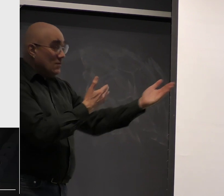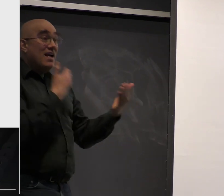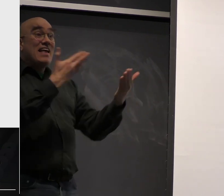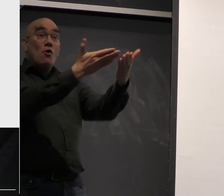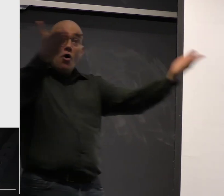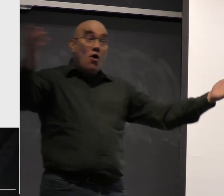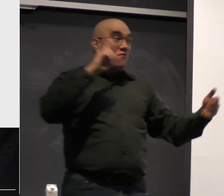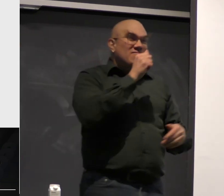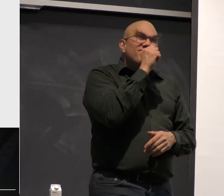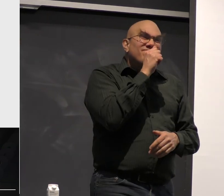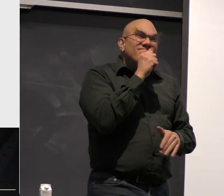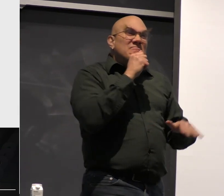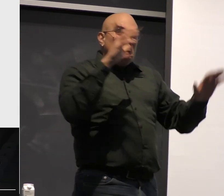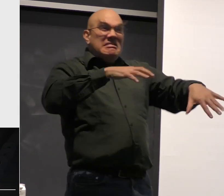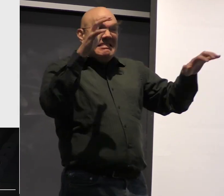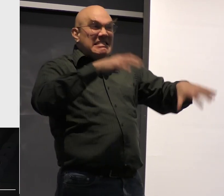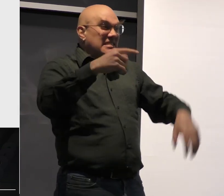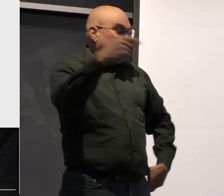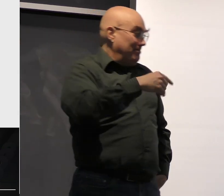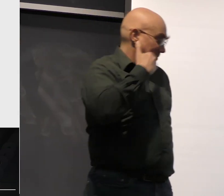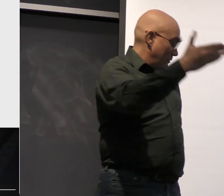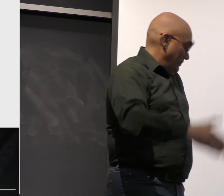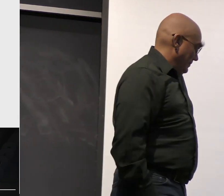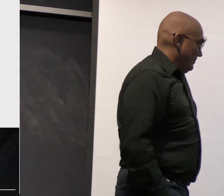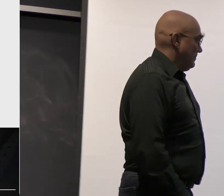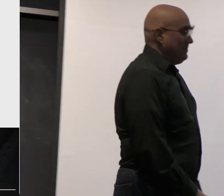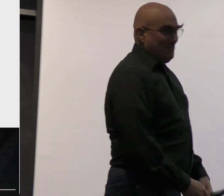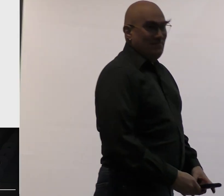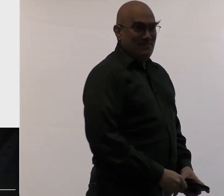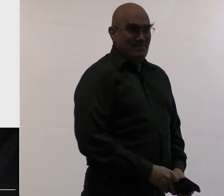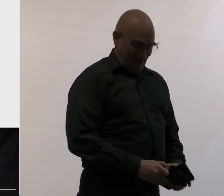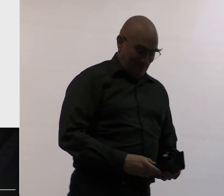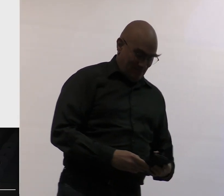Thank you all. Thank you for being here. Thank you for hanging through the rain and making it out here. Appreciate it.